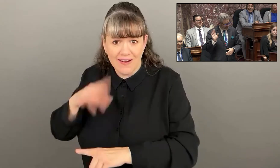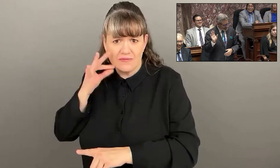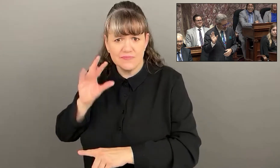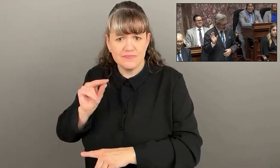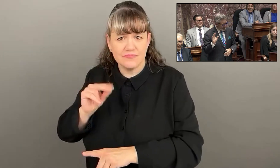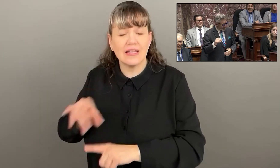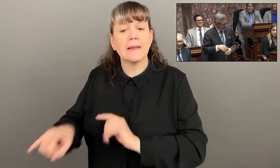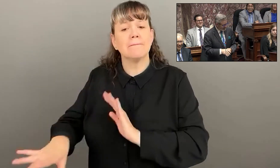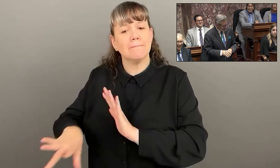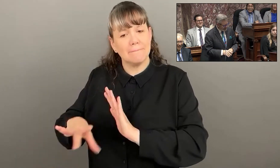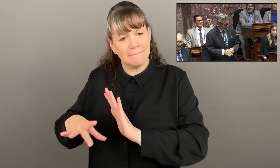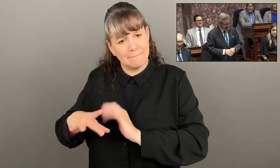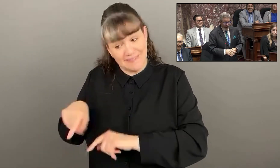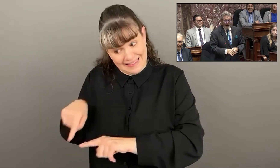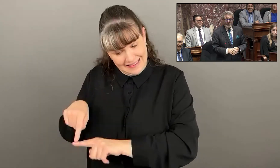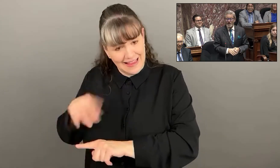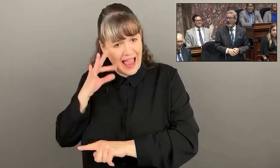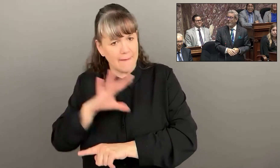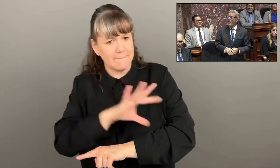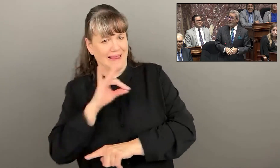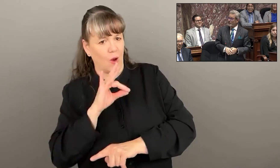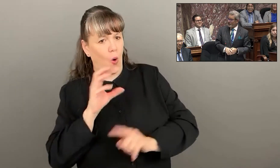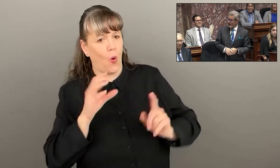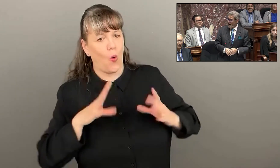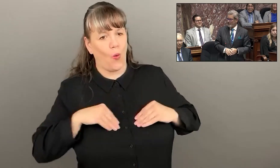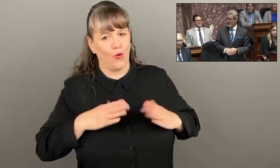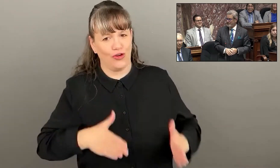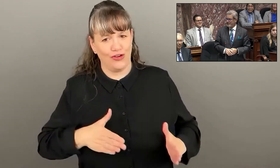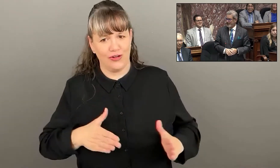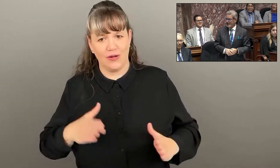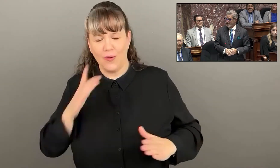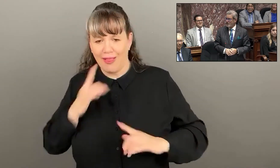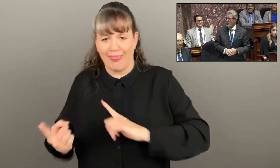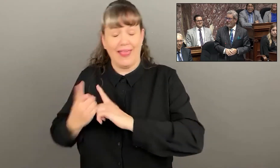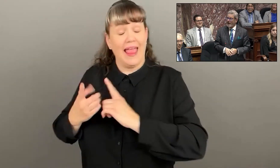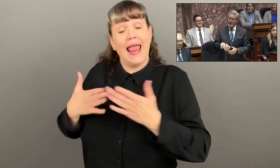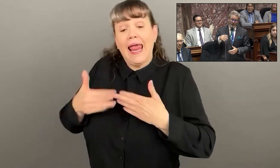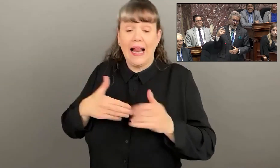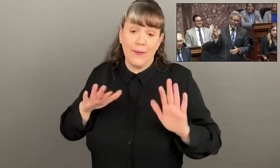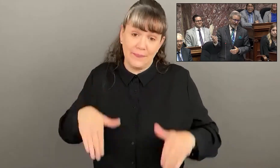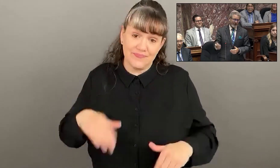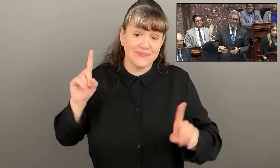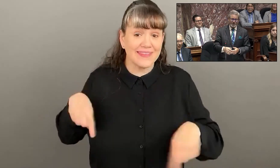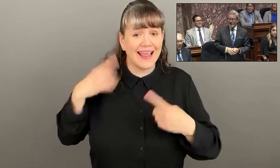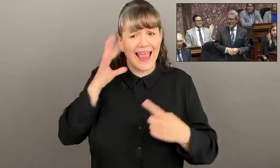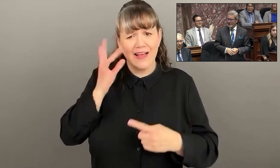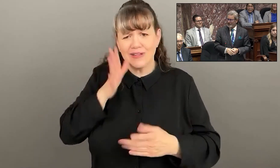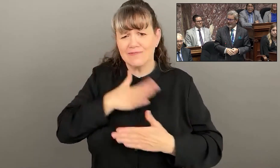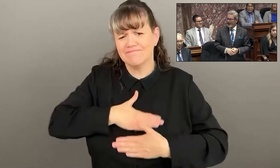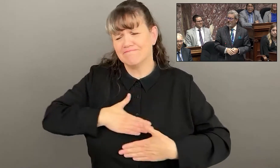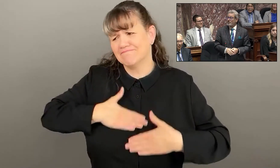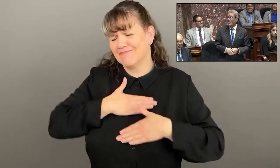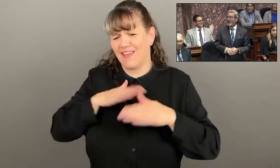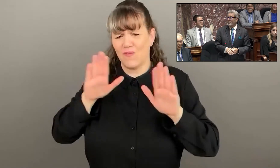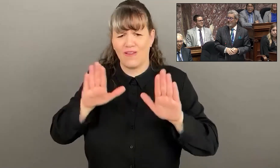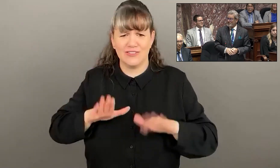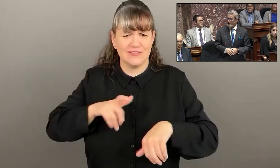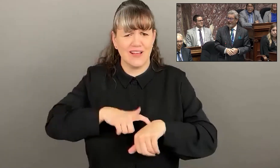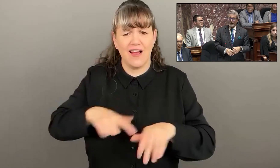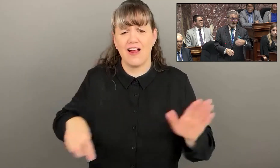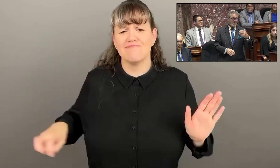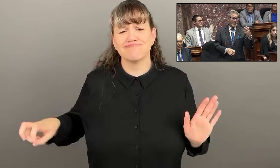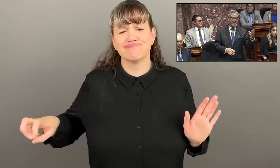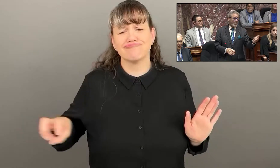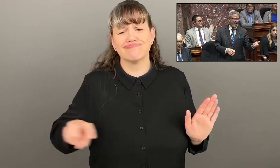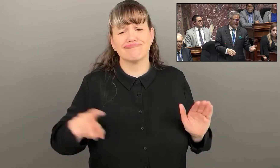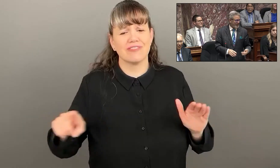Anyway, Mr. Speaker, the cat has had a wonderful time. It has traveled around the legislature. It has traveled this